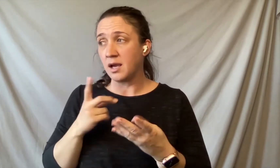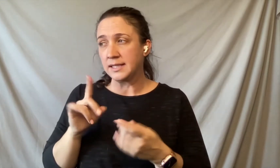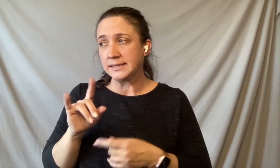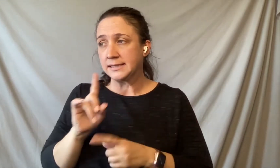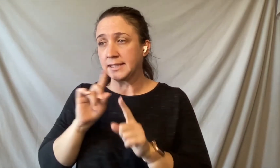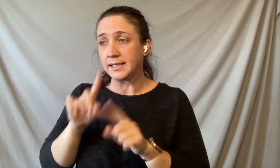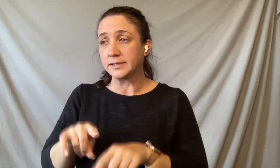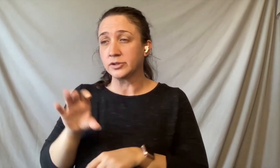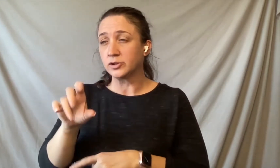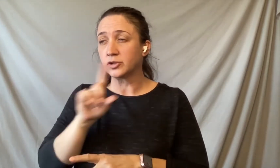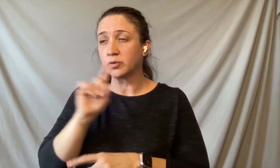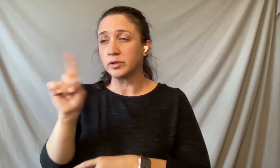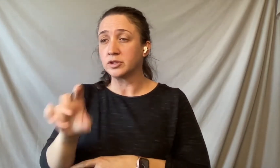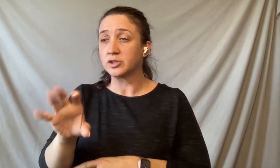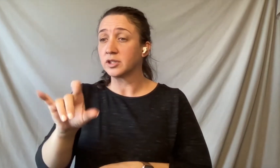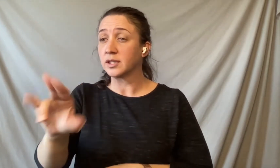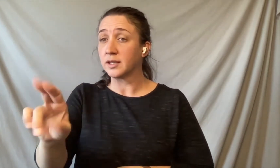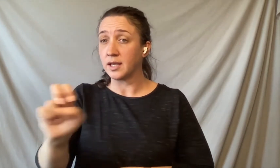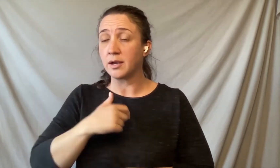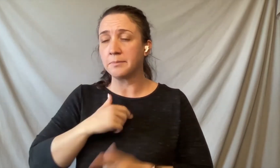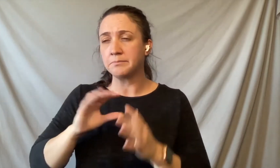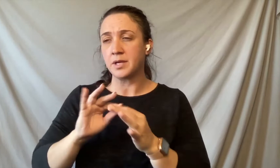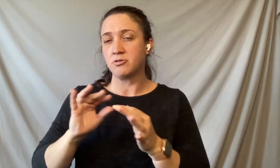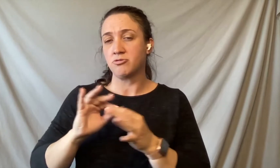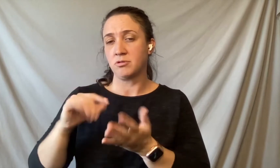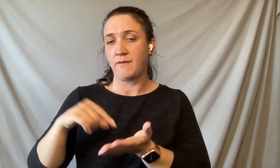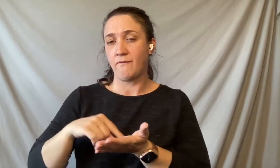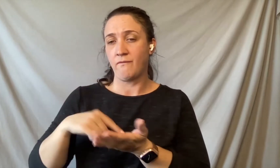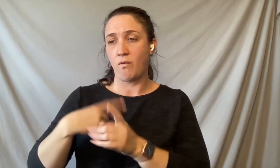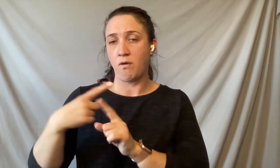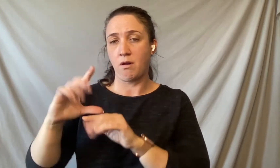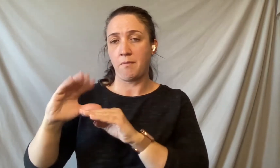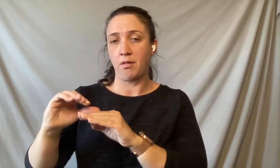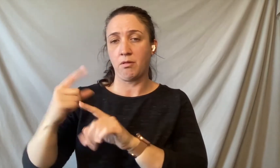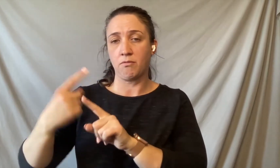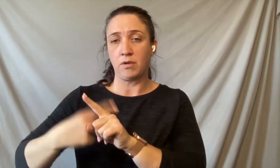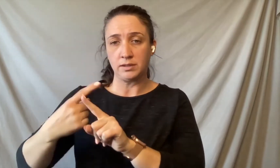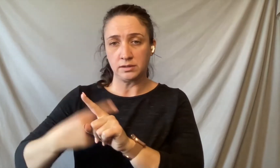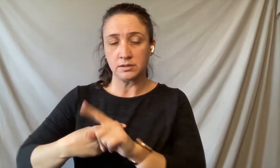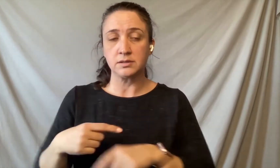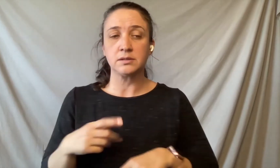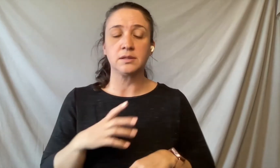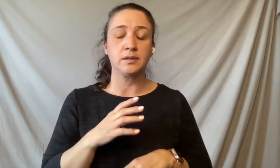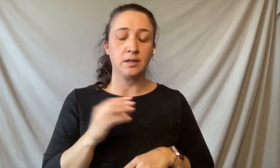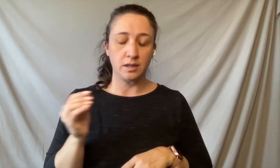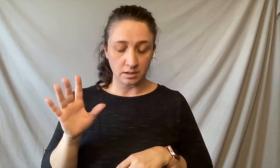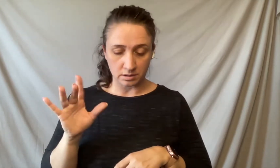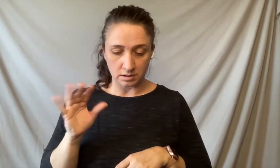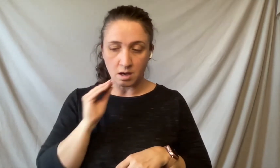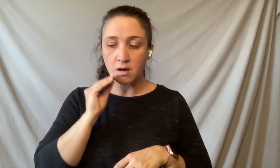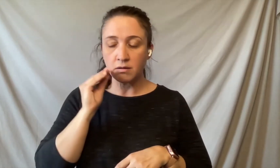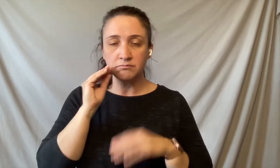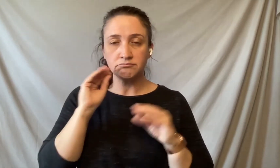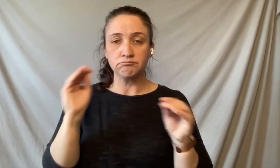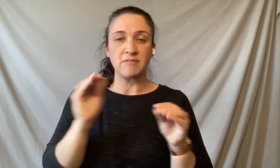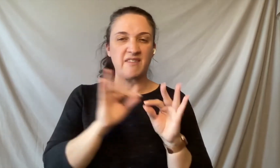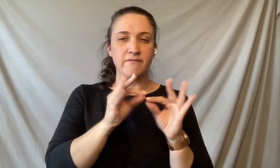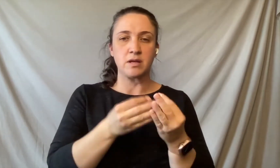affordable housing, affordable rents, I'm sorry, and homelessness of